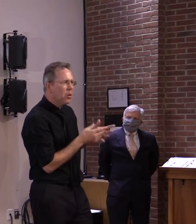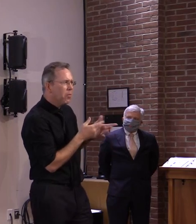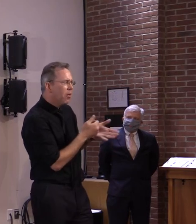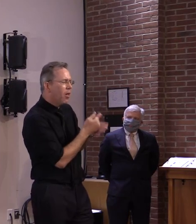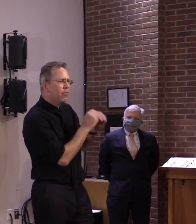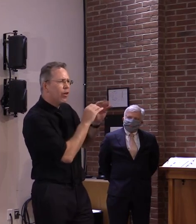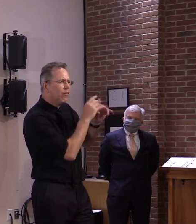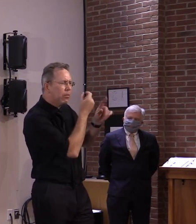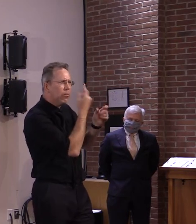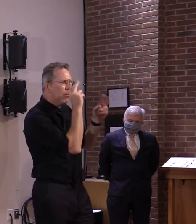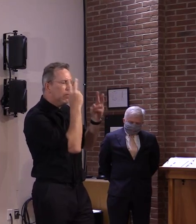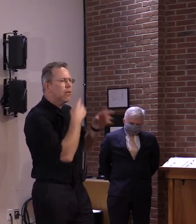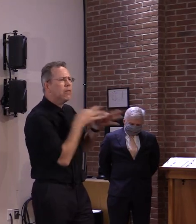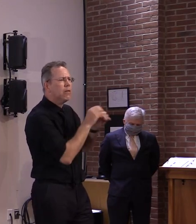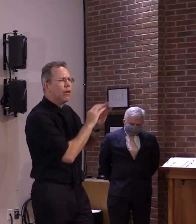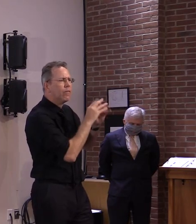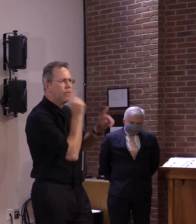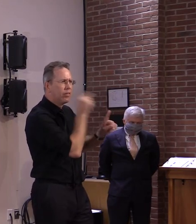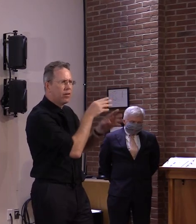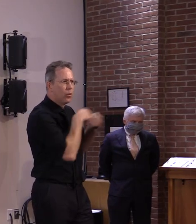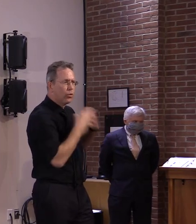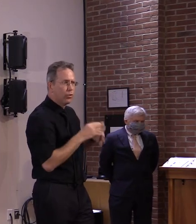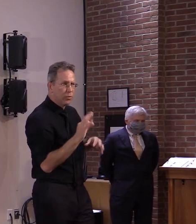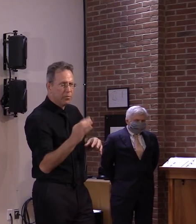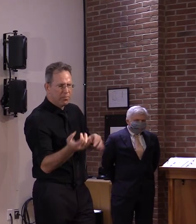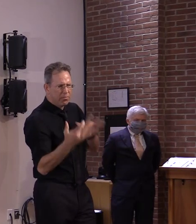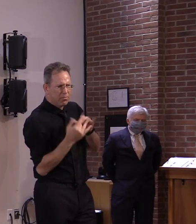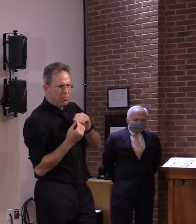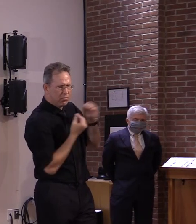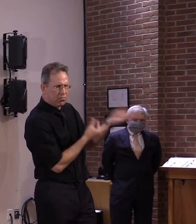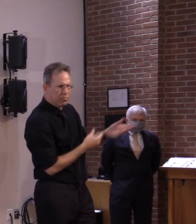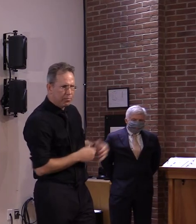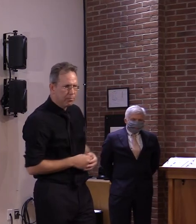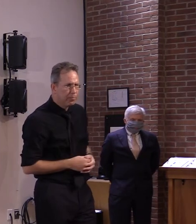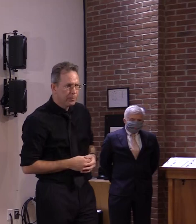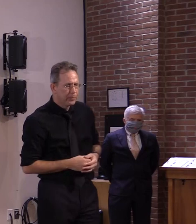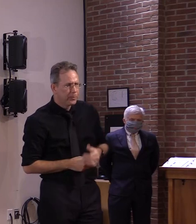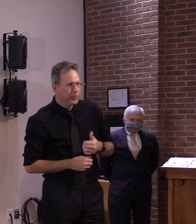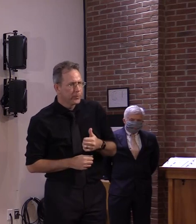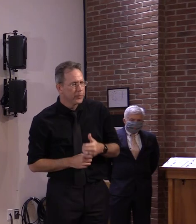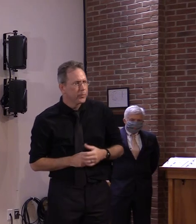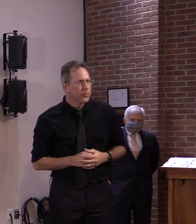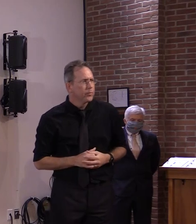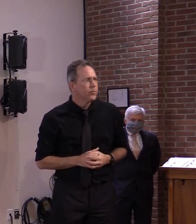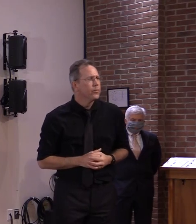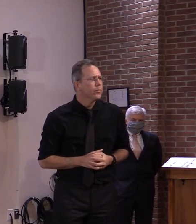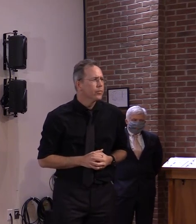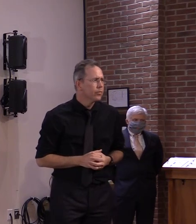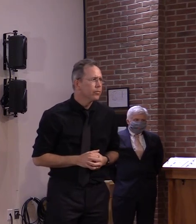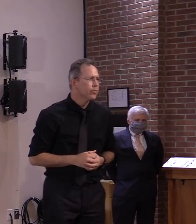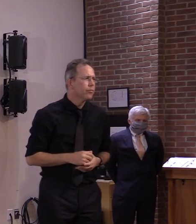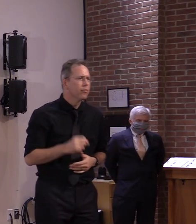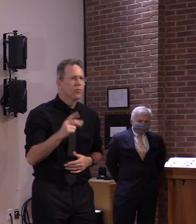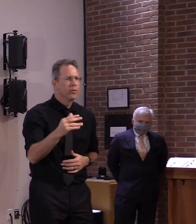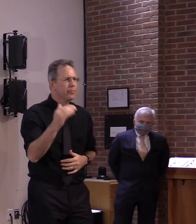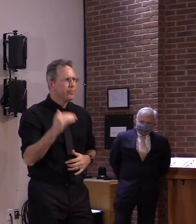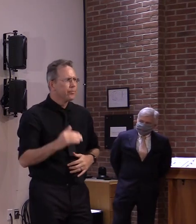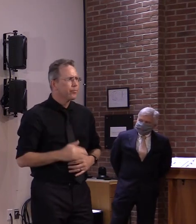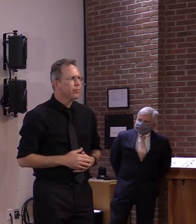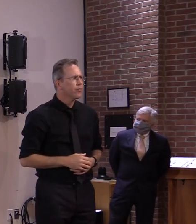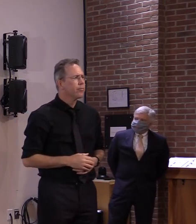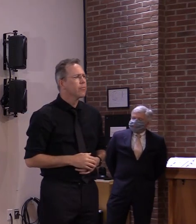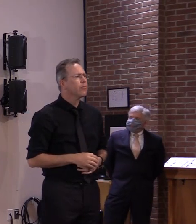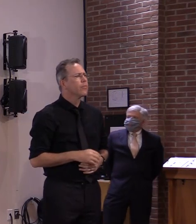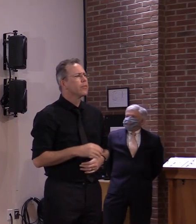they can't. Okay. All right, Appreciate it, Governor. Thank you. We need to move on. Ella, UVM Cynic.